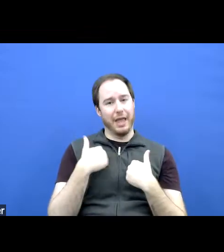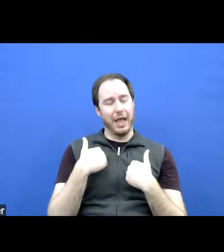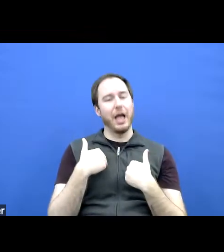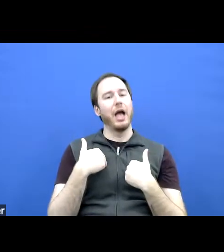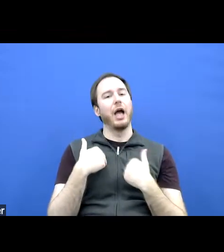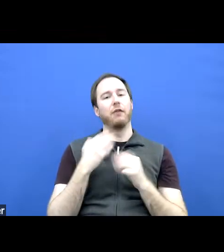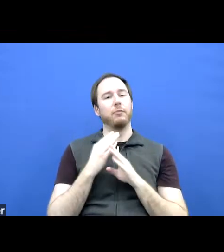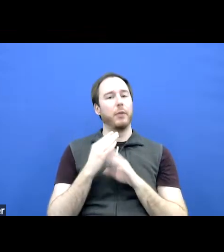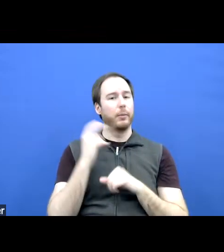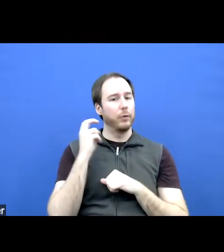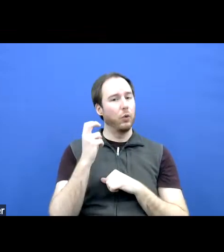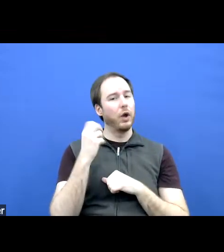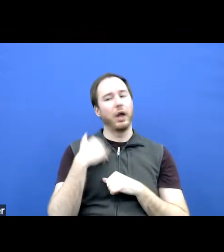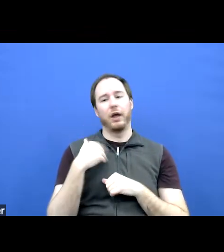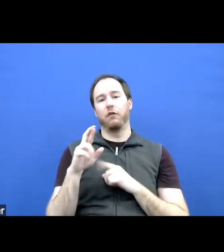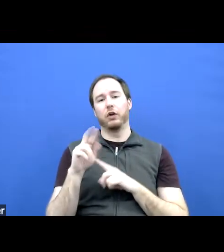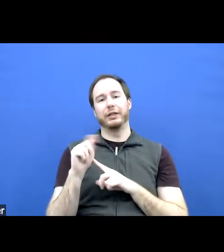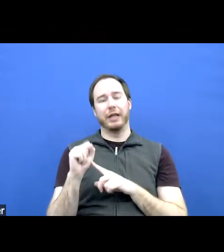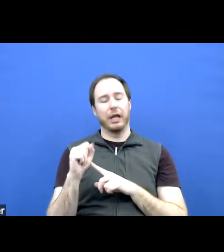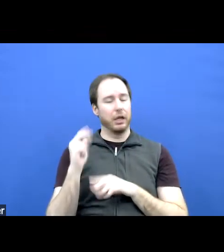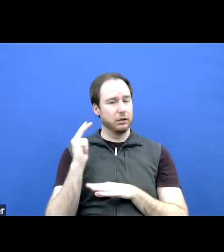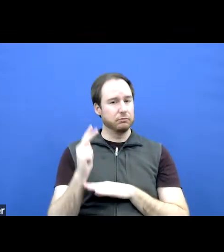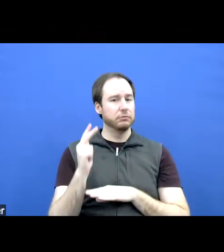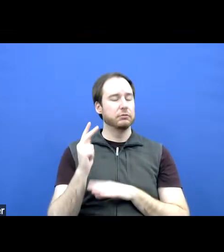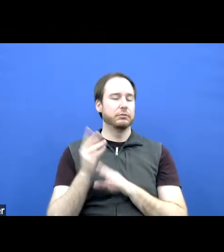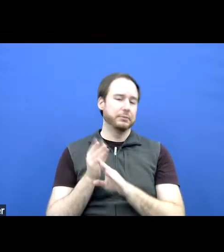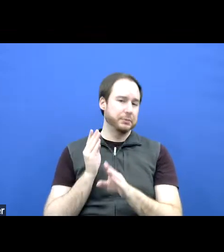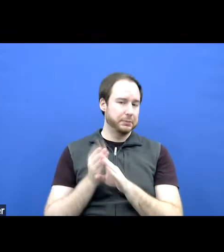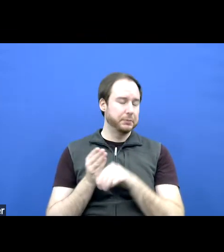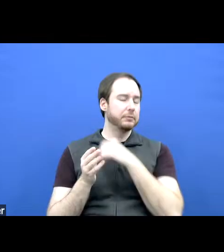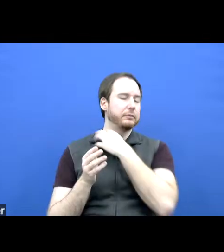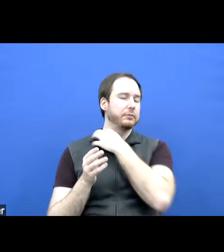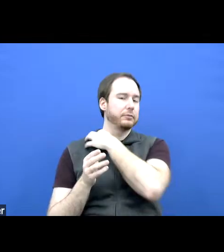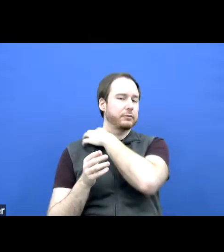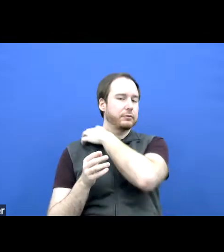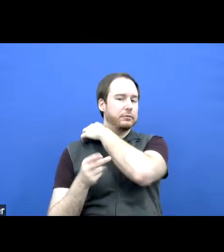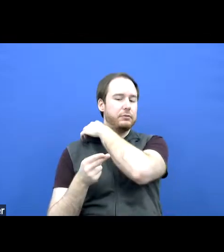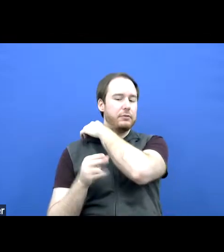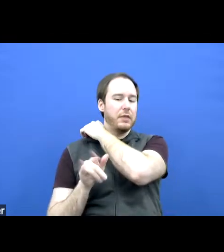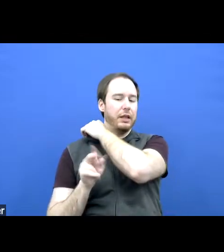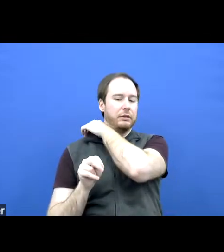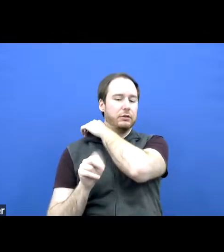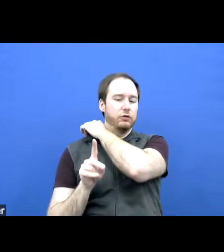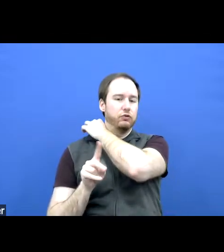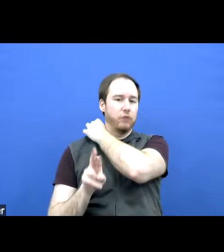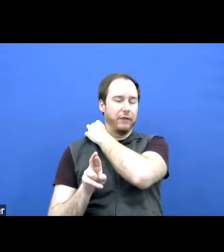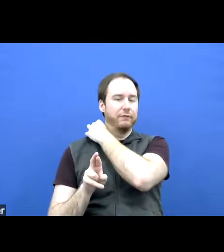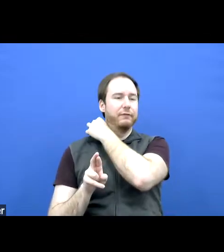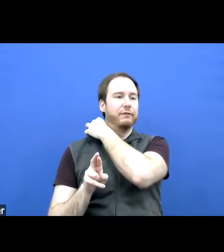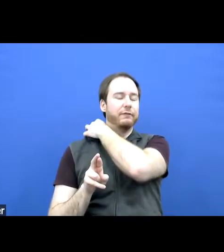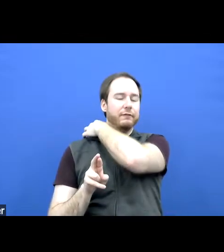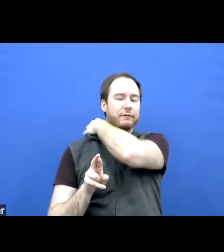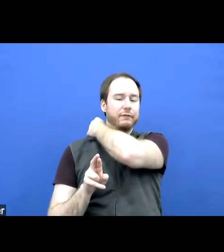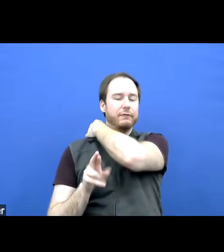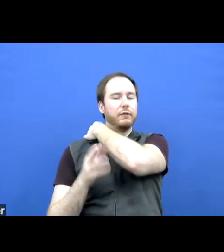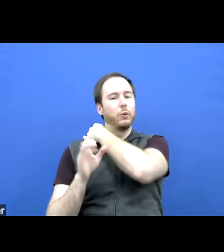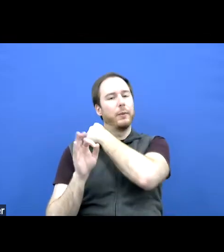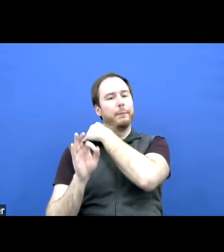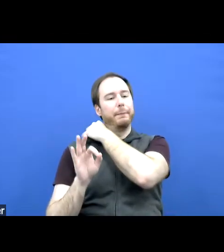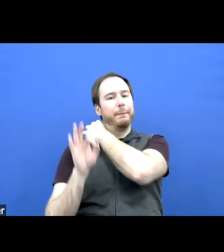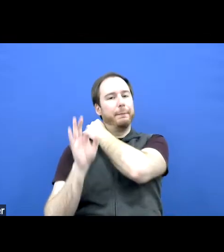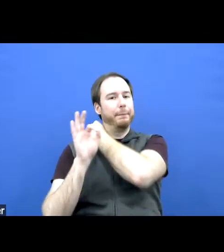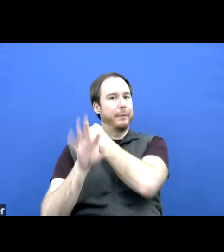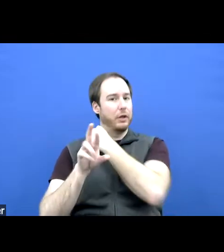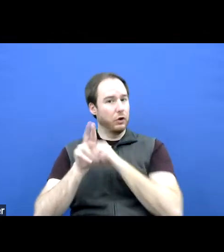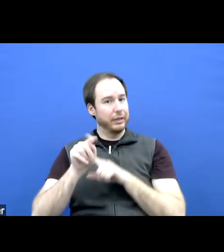We do have RTS that comes out to the Highland Drive area. Just mentioning to